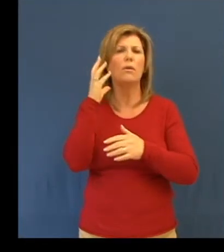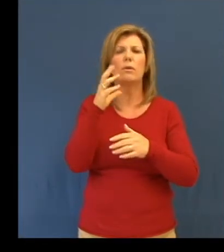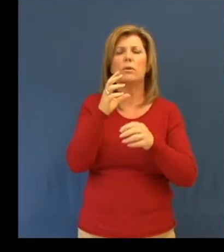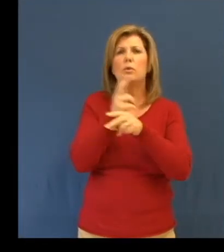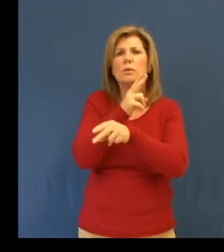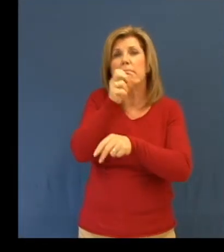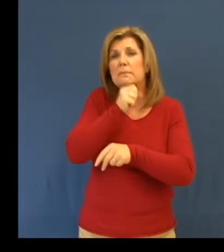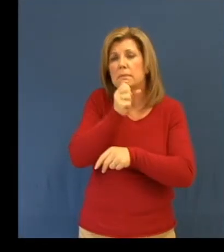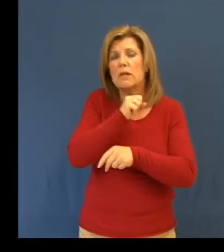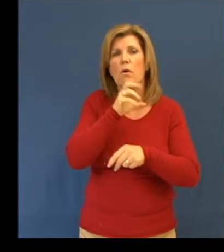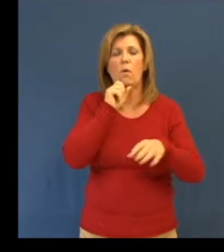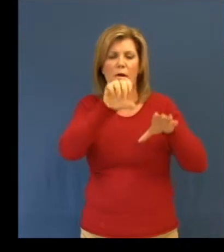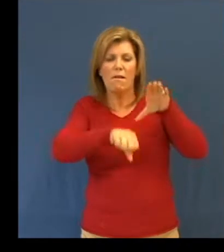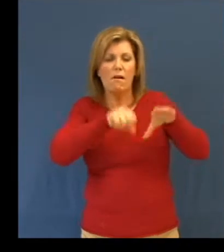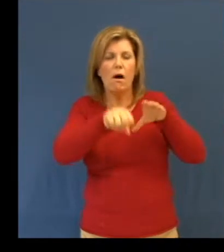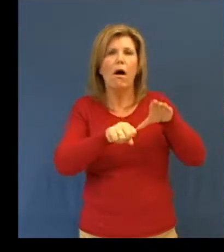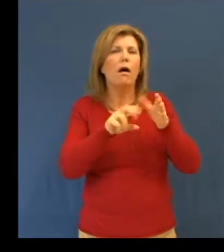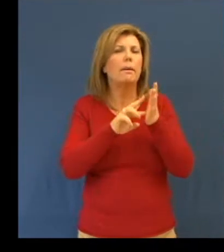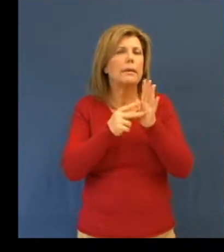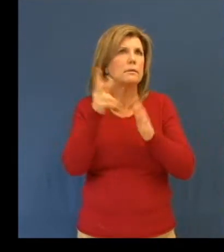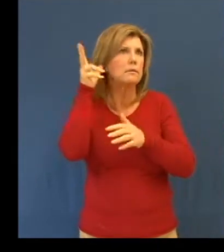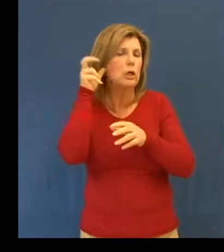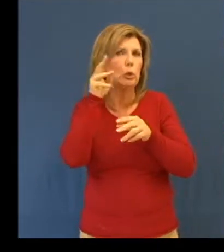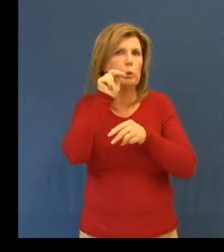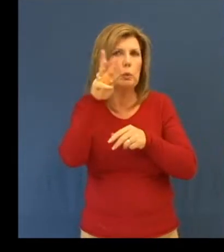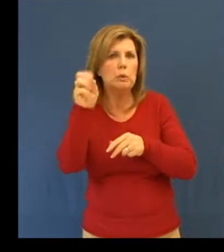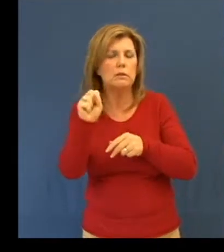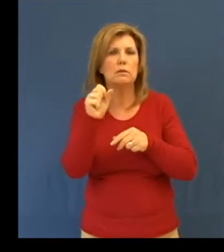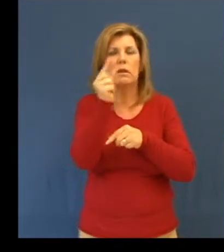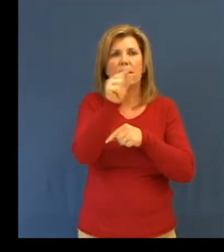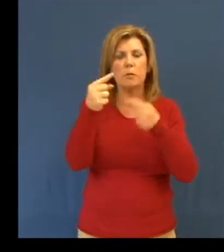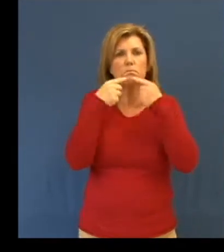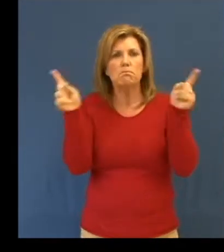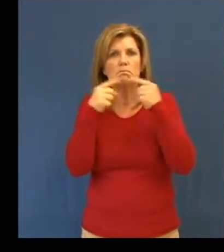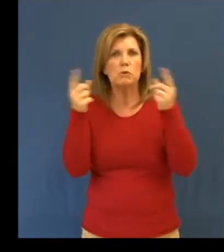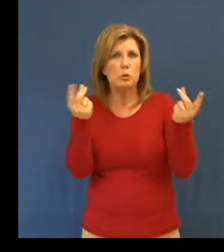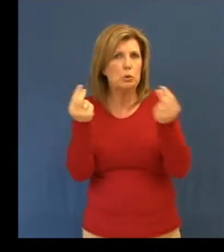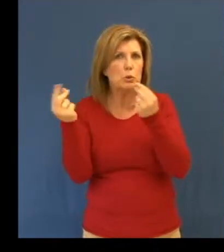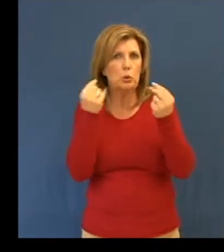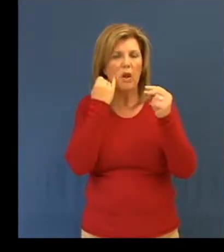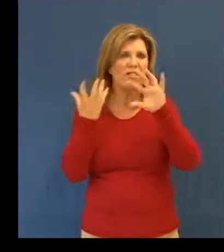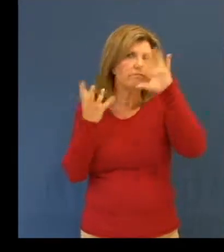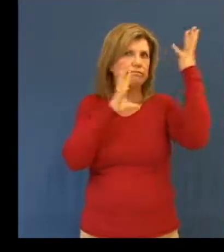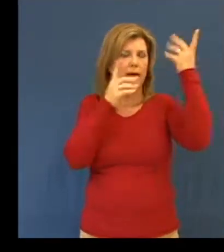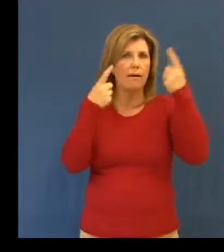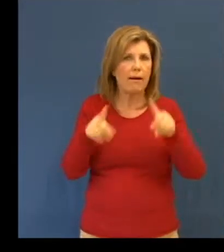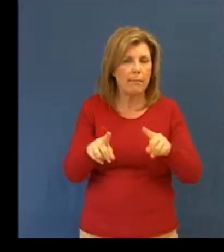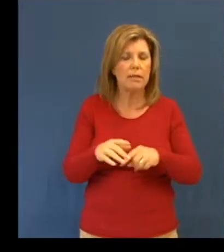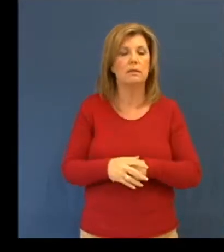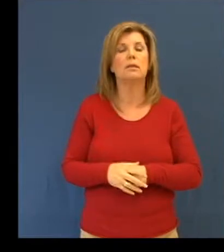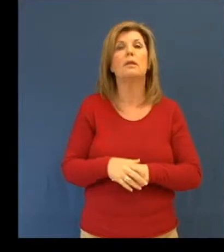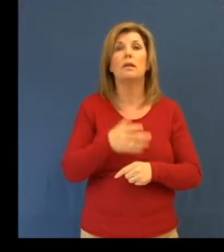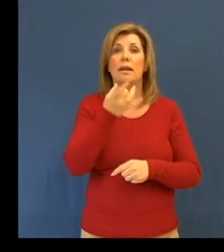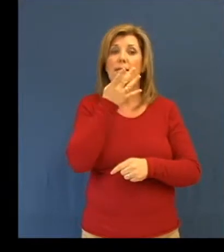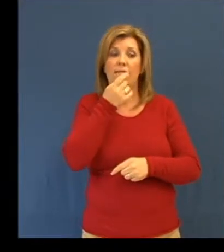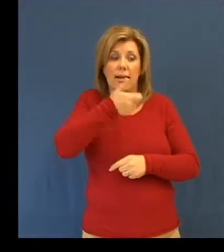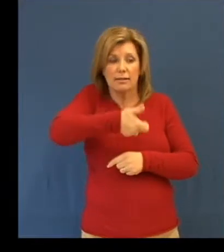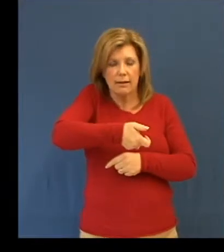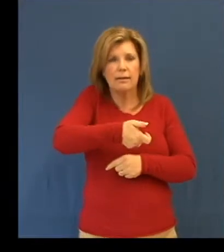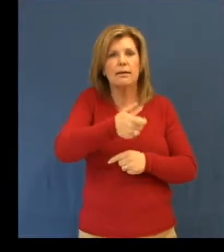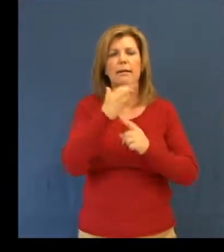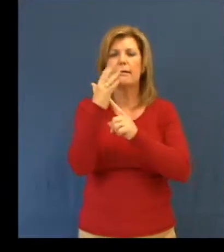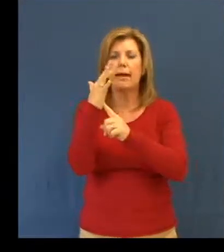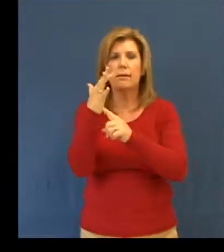radio to monitor the news and government advice during an emergency. A flashlight, candle and